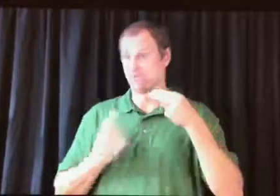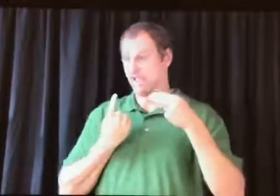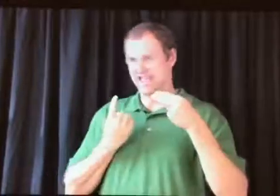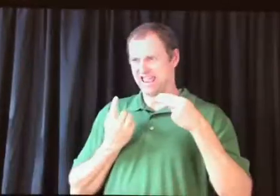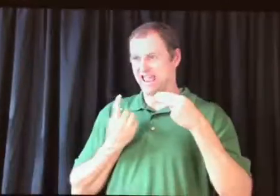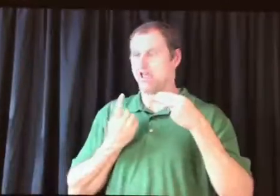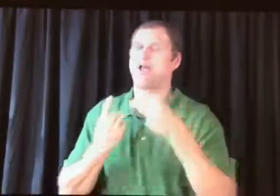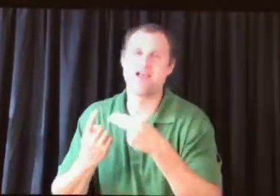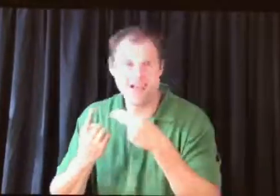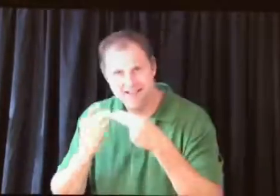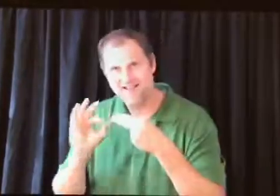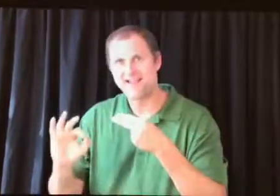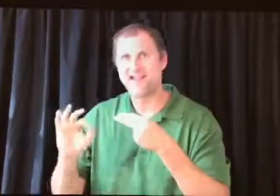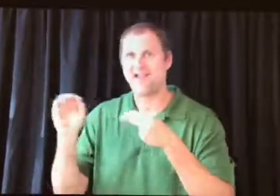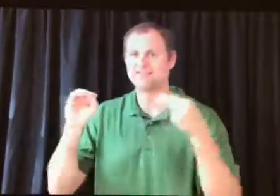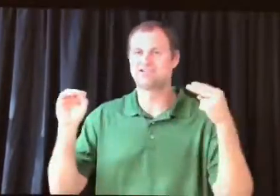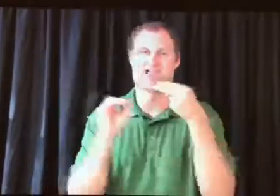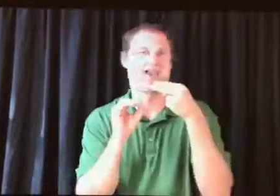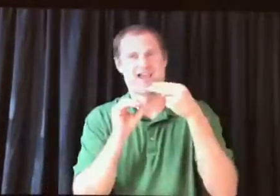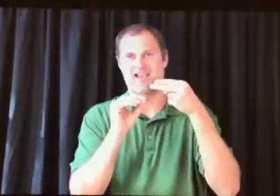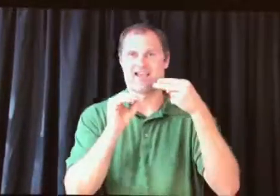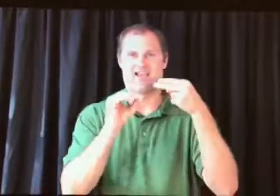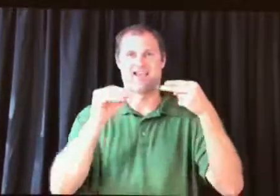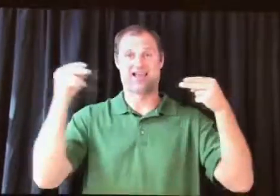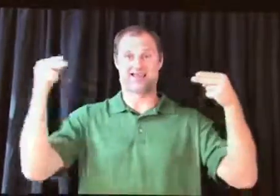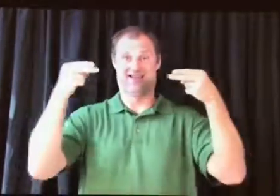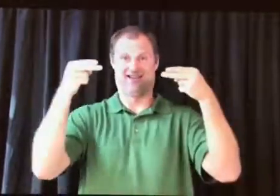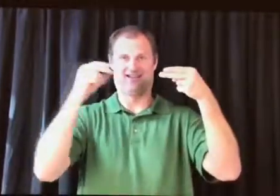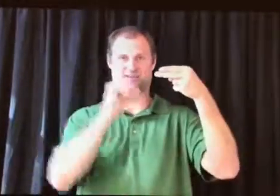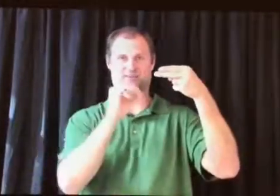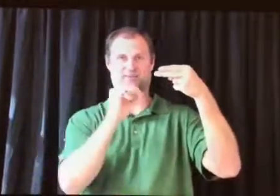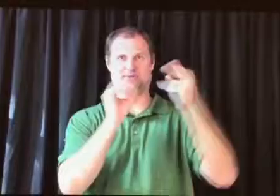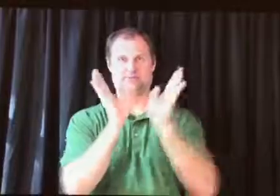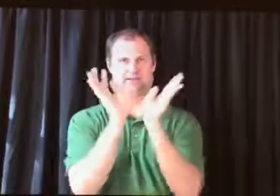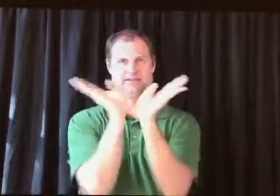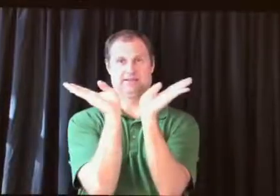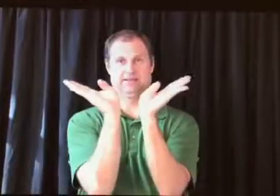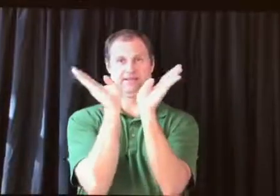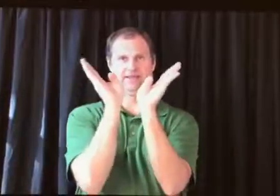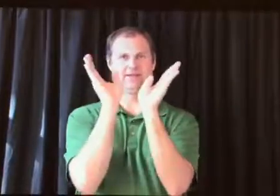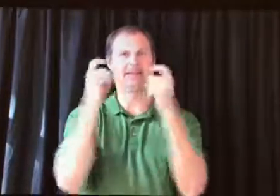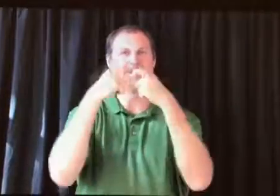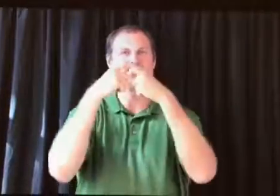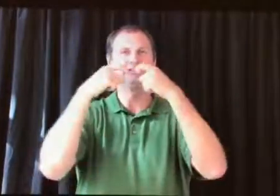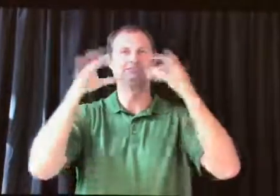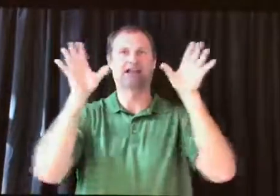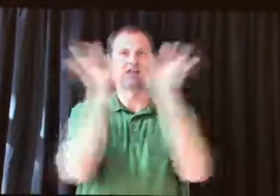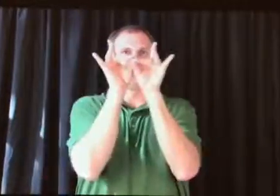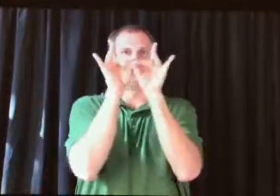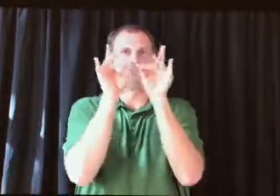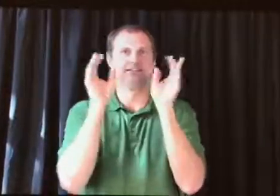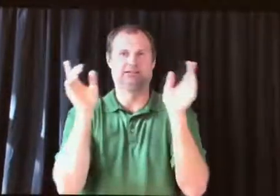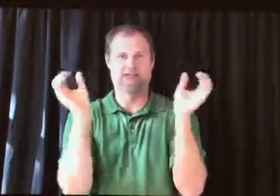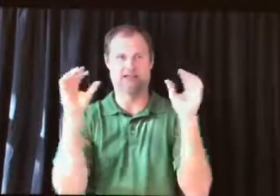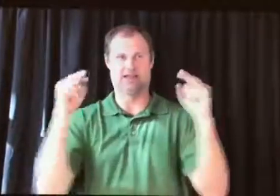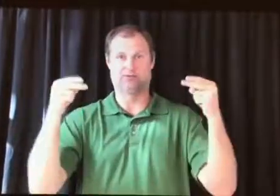and then 6 in the second shell. So hydrogen, since it only has 1, we combine 2 of the hydrogen and 1